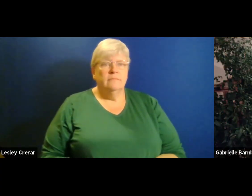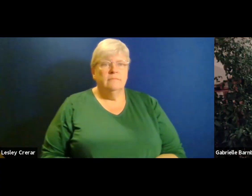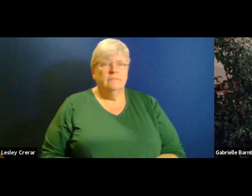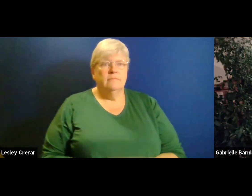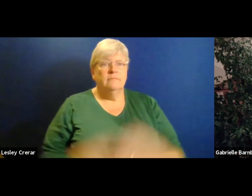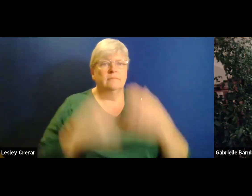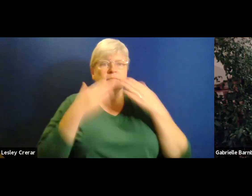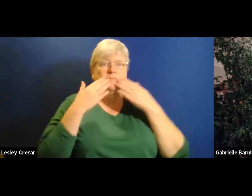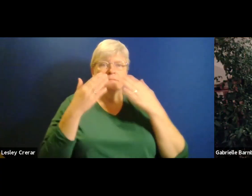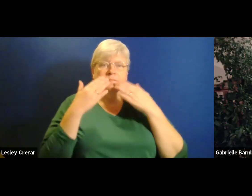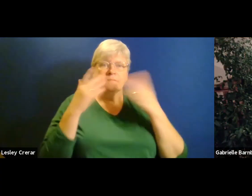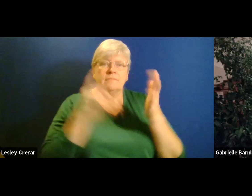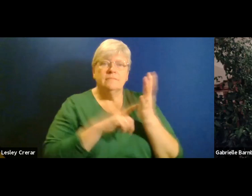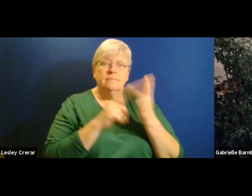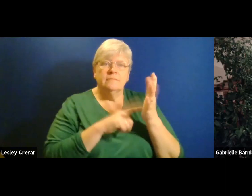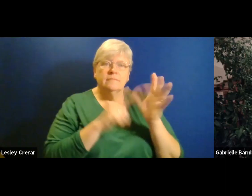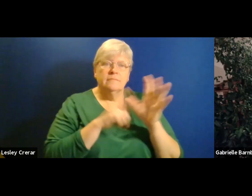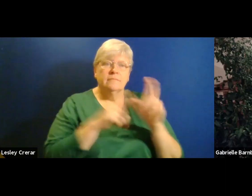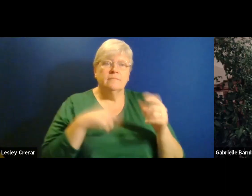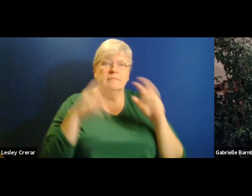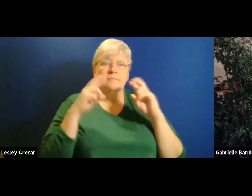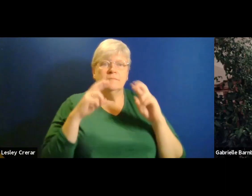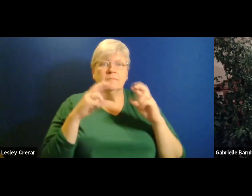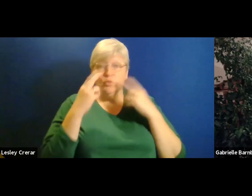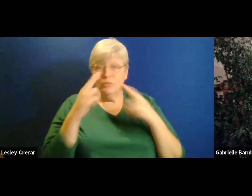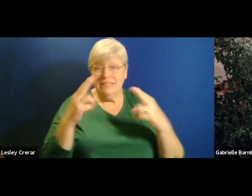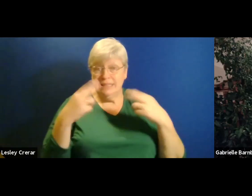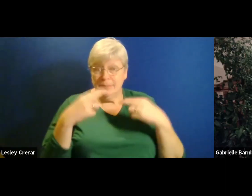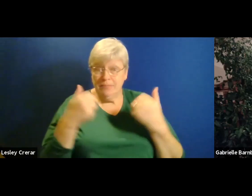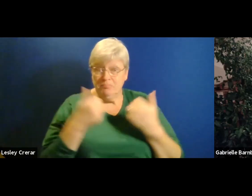Thank you, Lily. Hopefully I'm going to appear in just a moment.